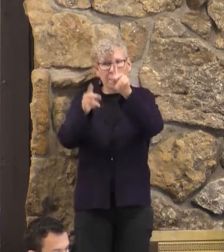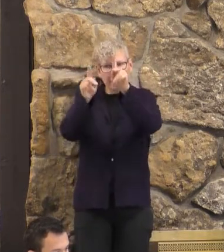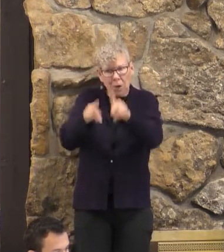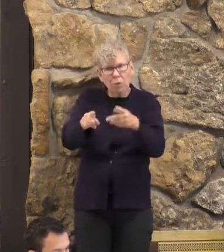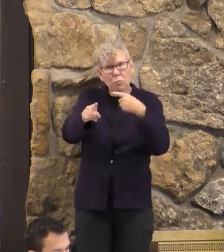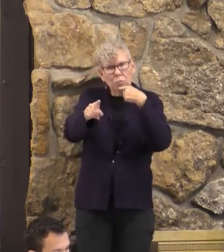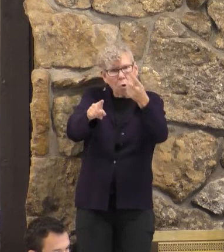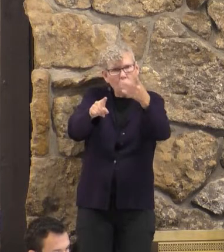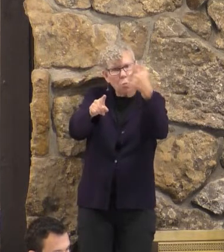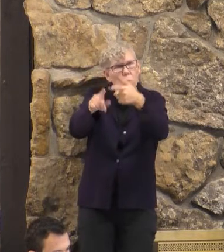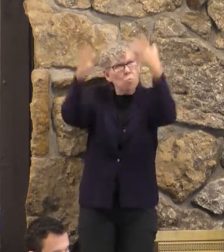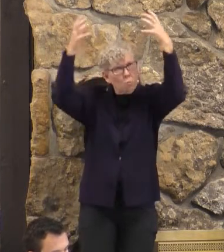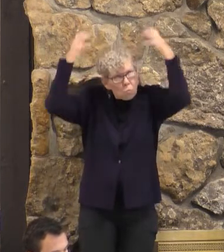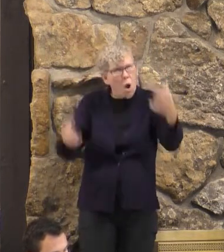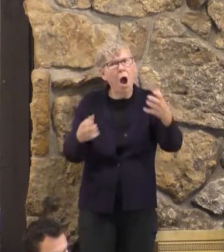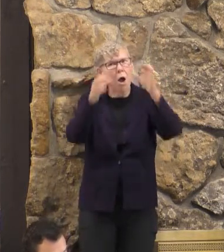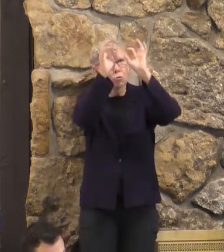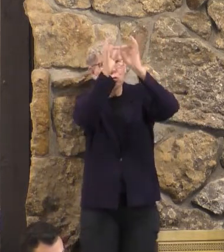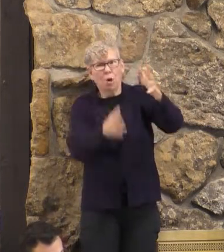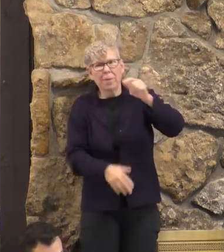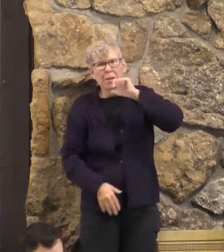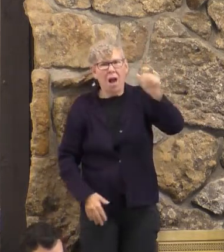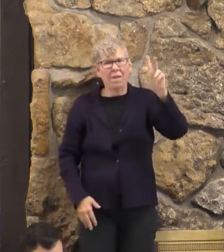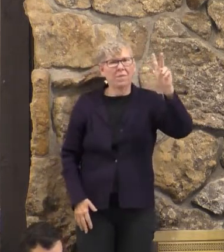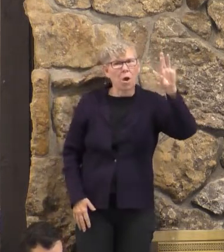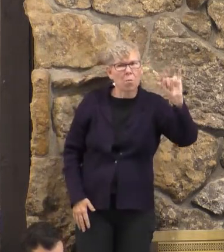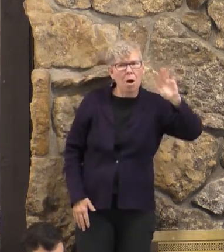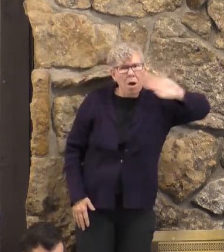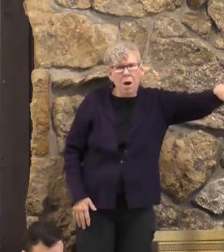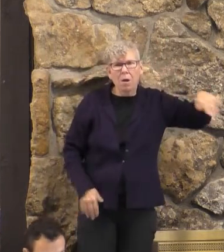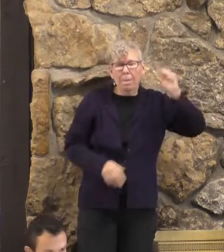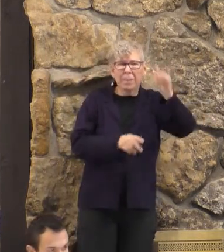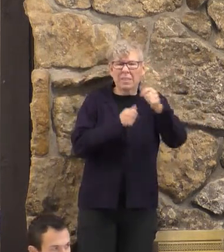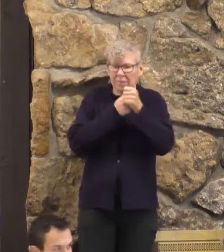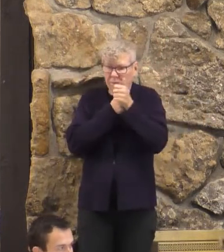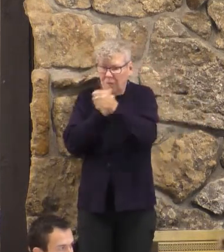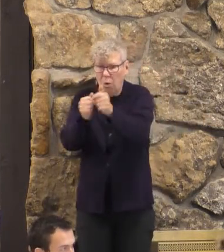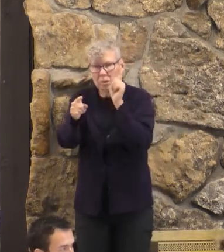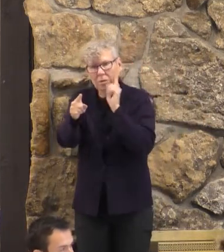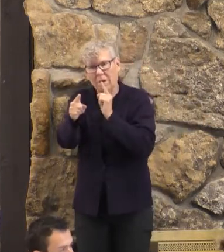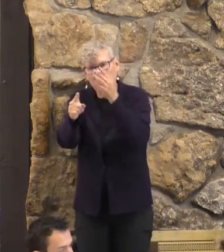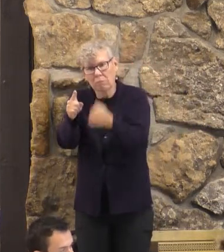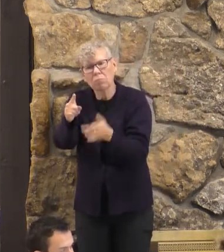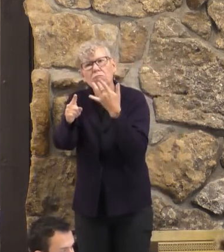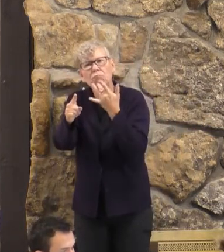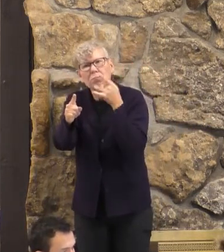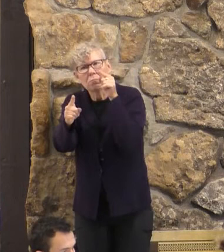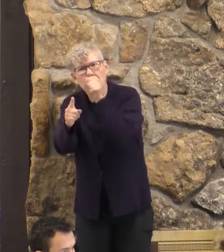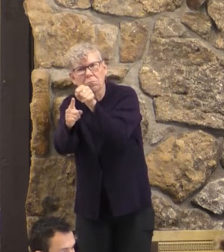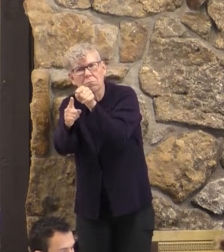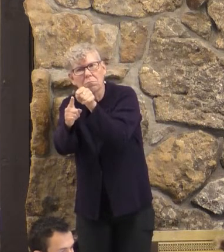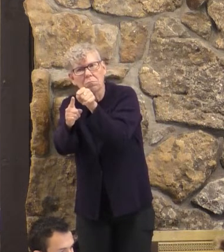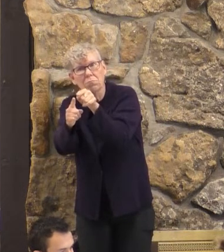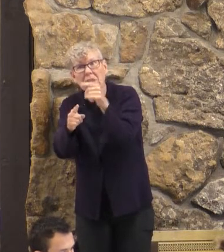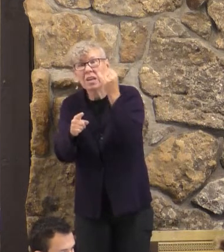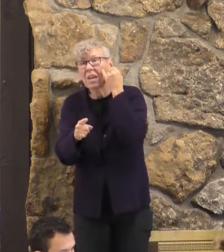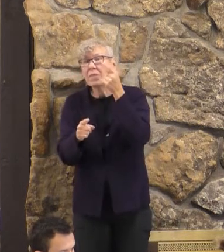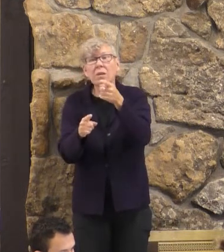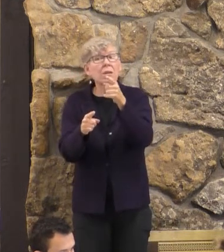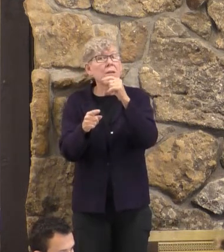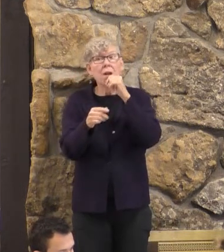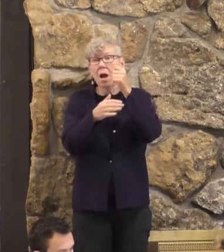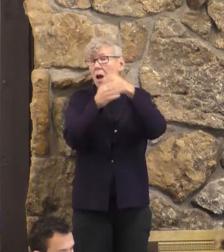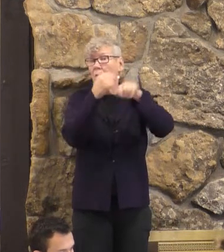expressed auxiliary aid or service. The obligation is a little bit lesser if you are not a county or a